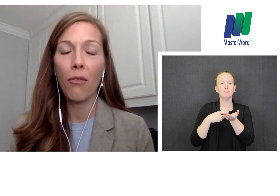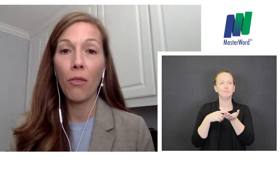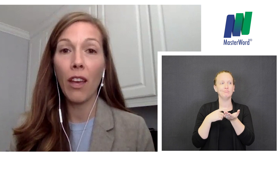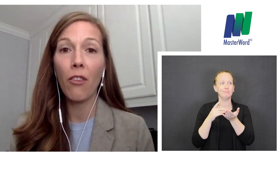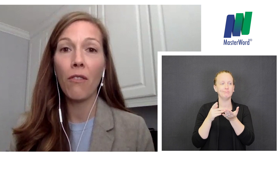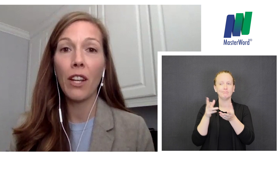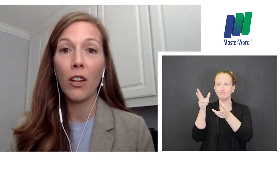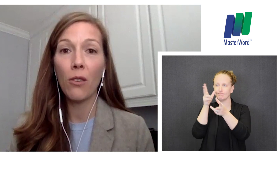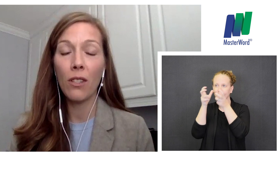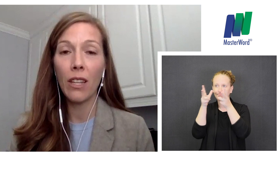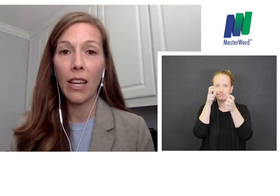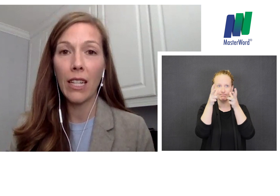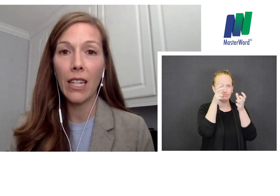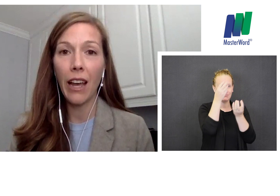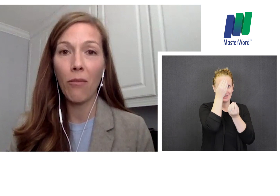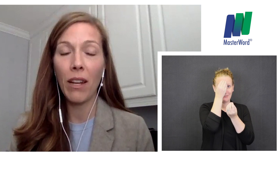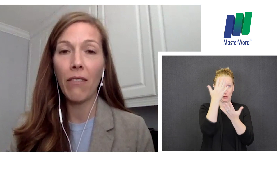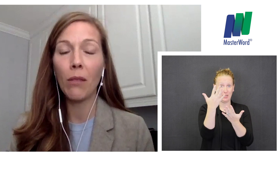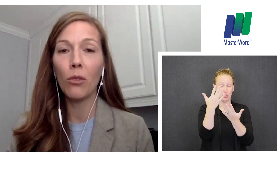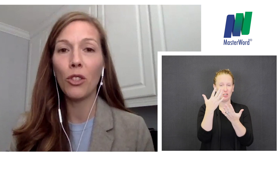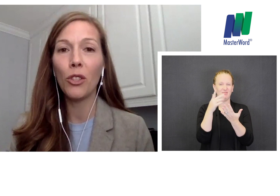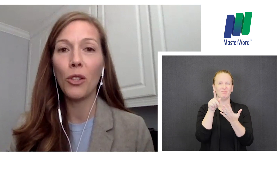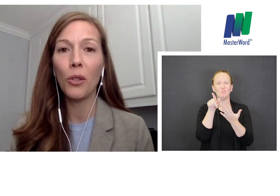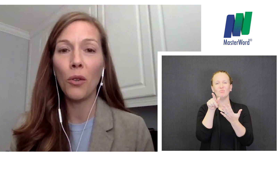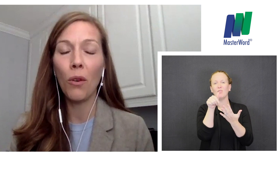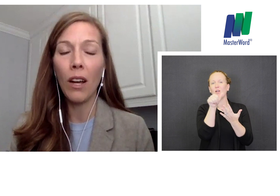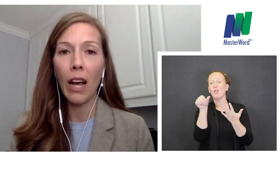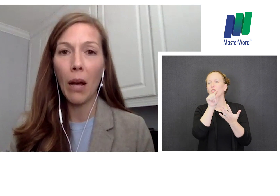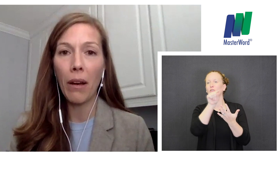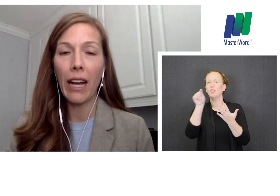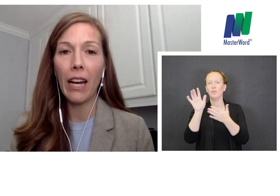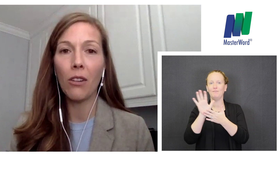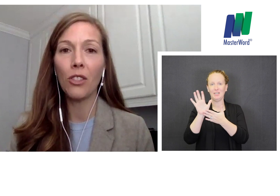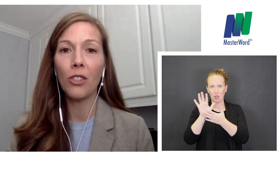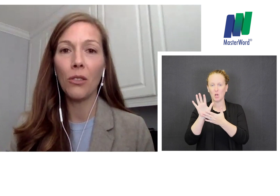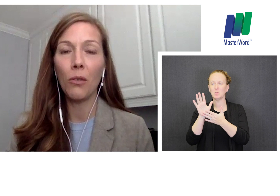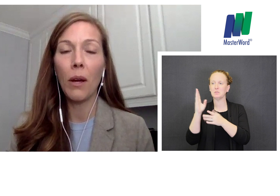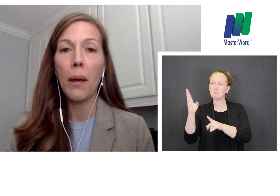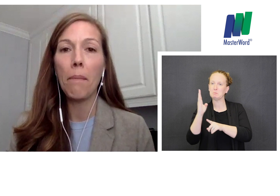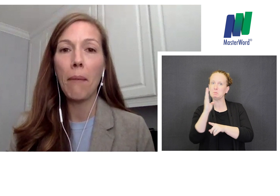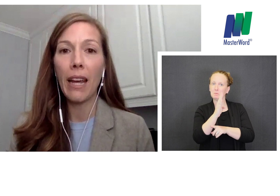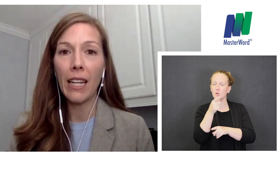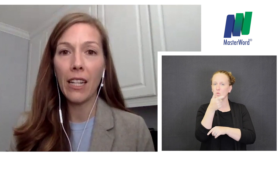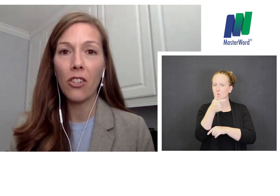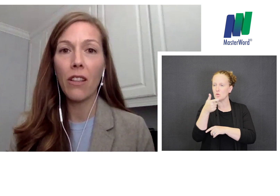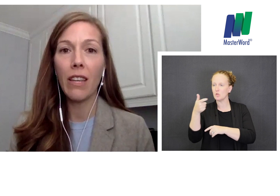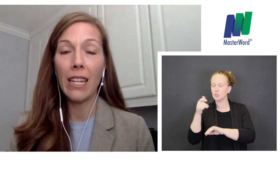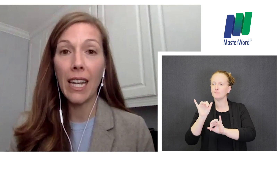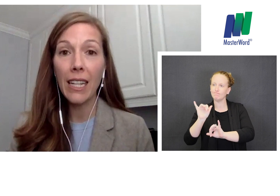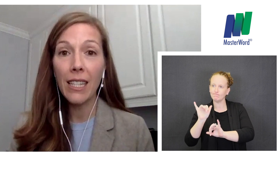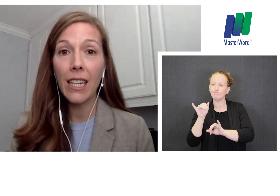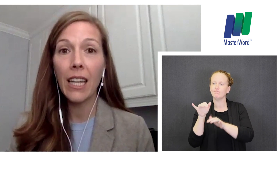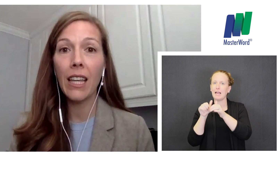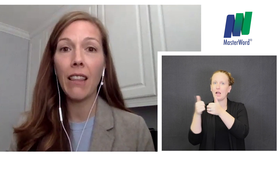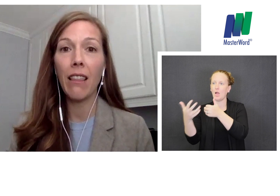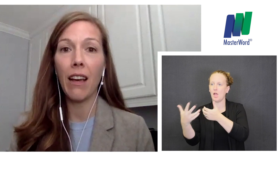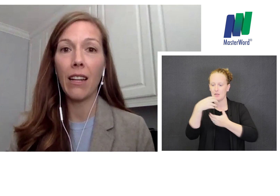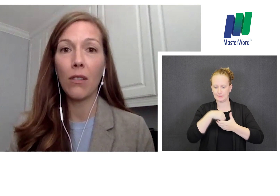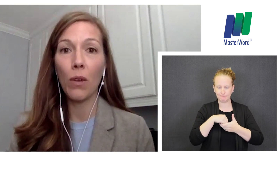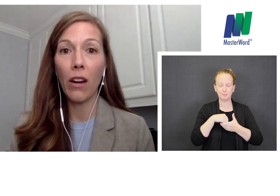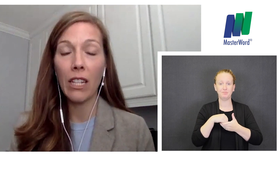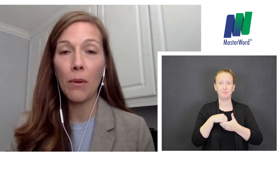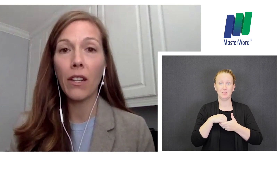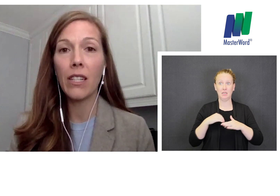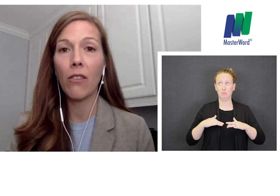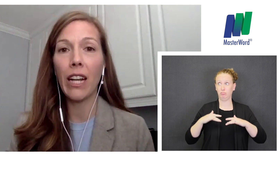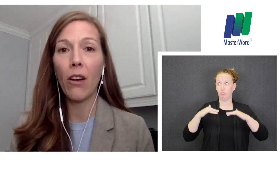information through the other videos that have been available to you about how to manage the intensity that